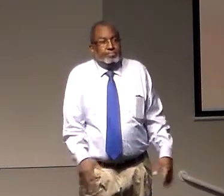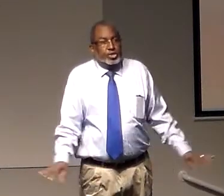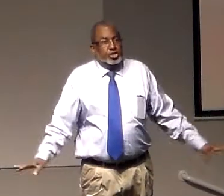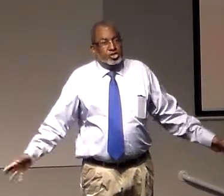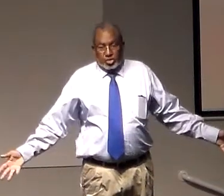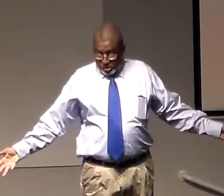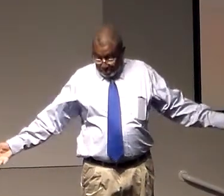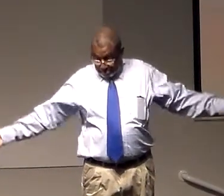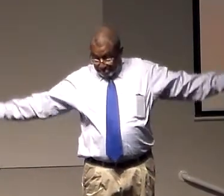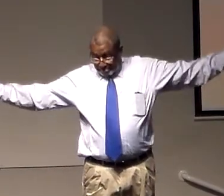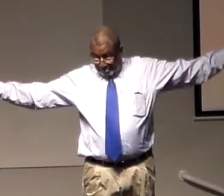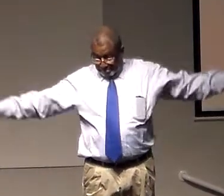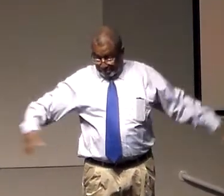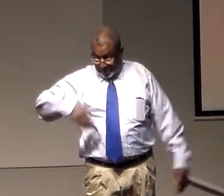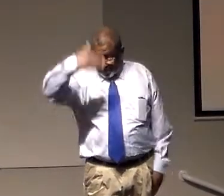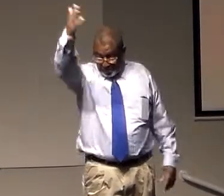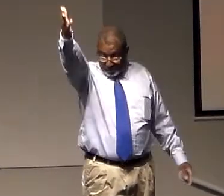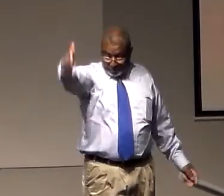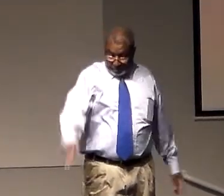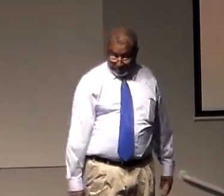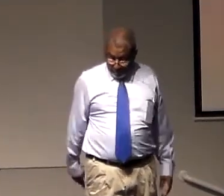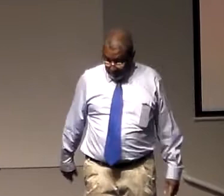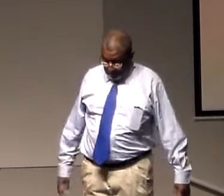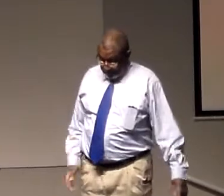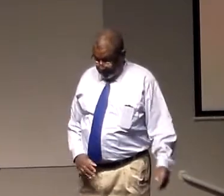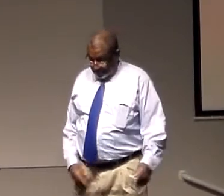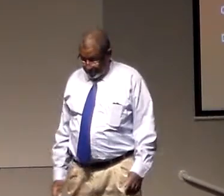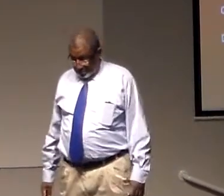the block of salt.